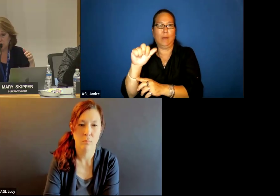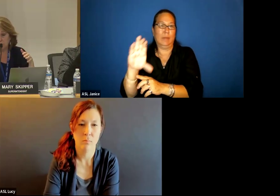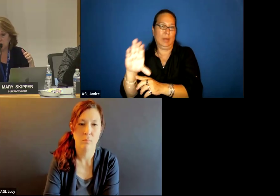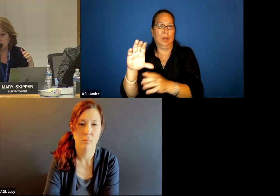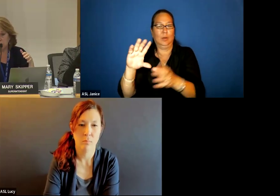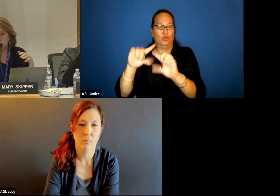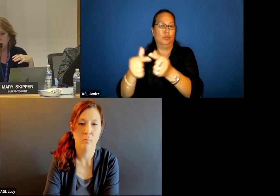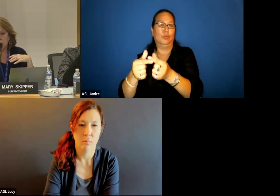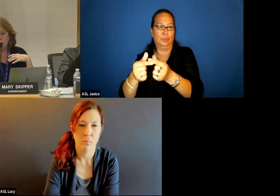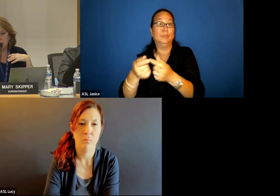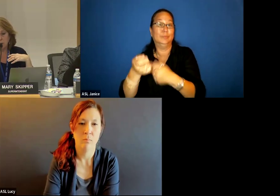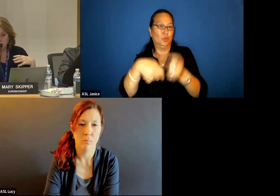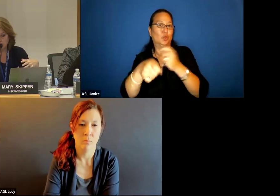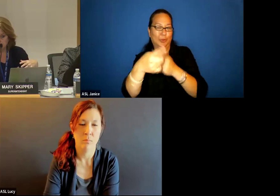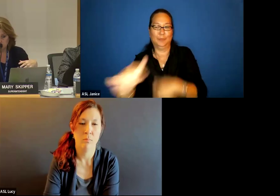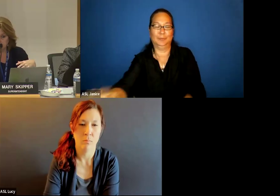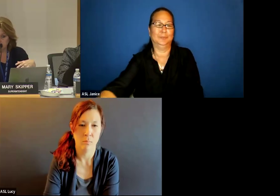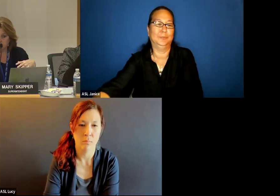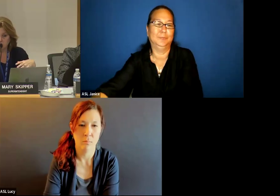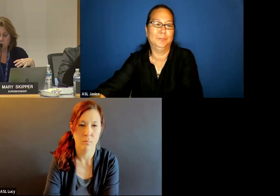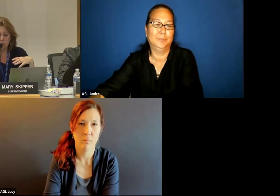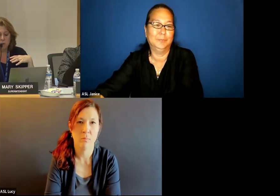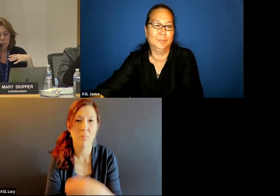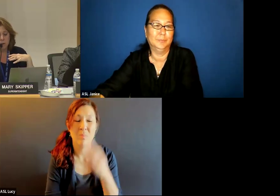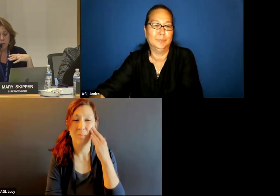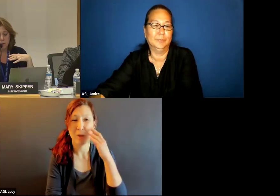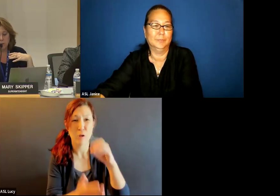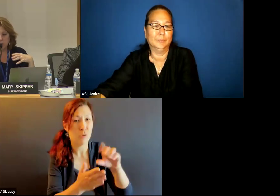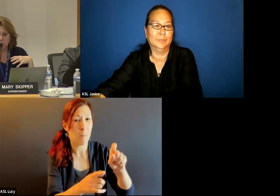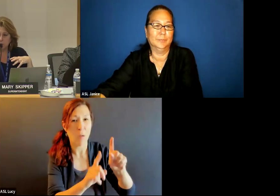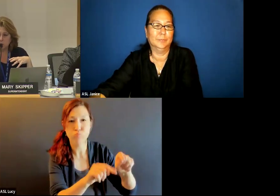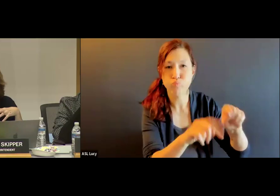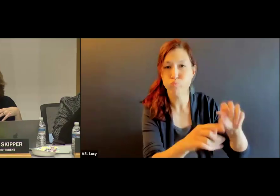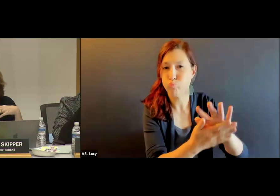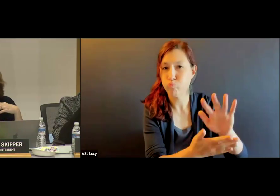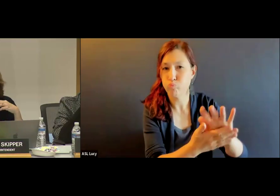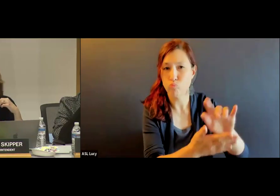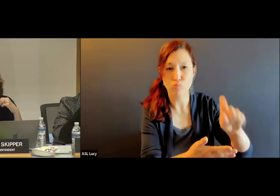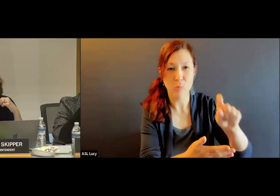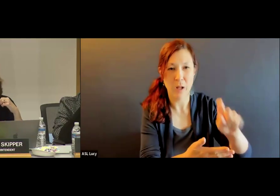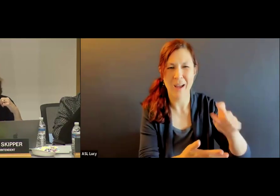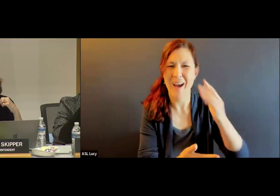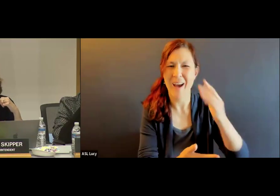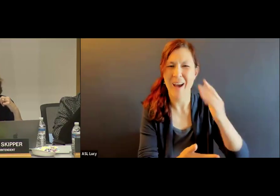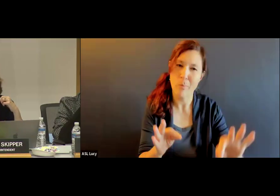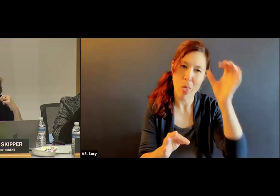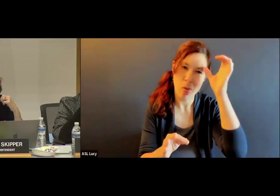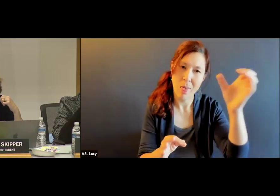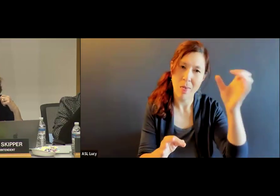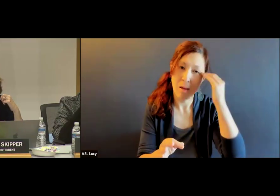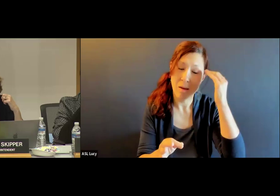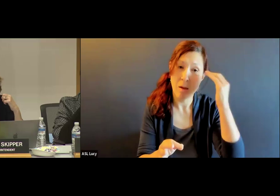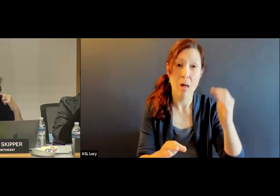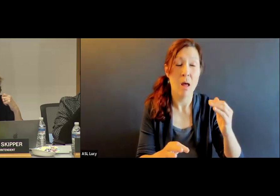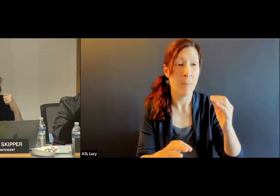cannot learn if they're not in school, and that sounds very simple, but when you actually drill down to the many reasons they don't come, it's